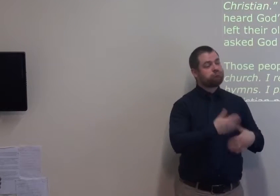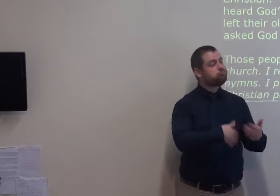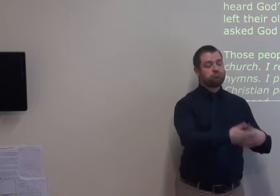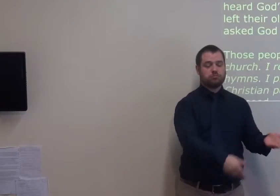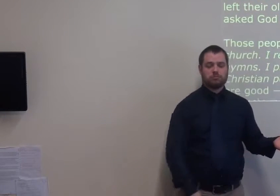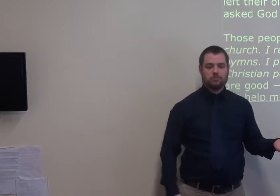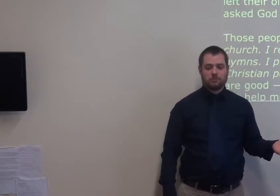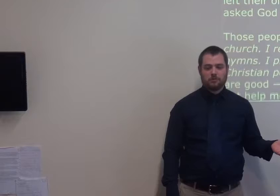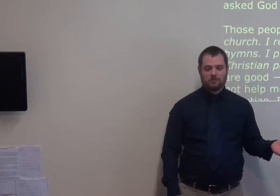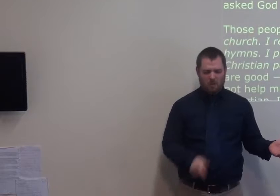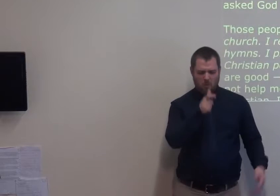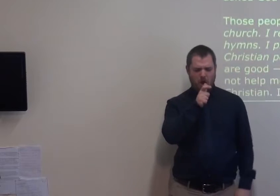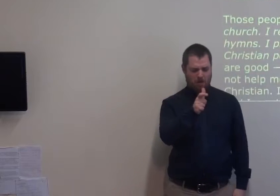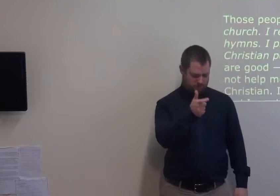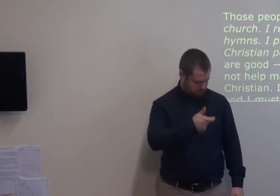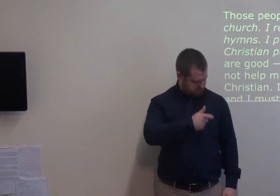Those people say, I come to church.